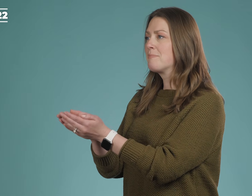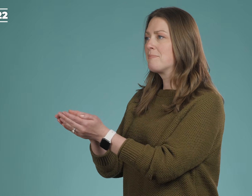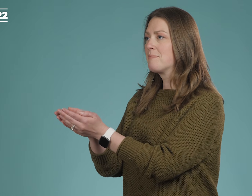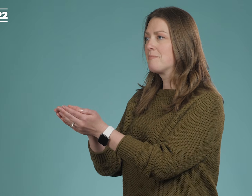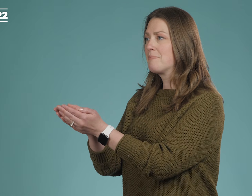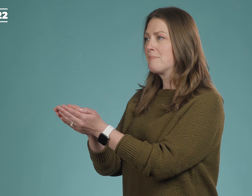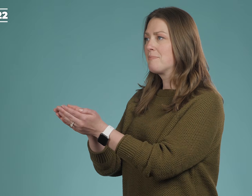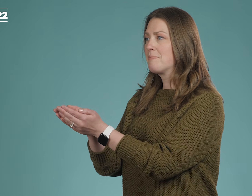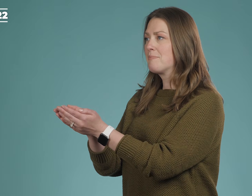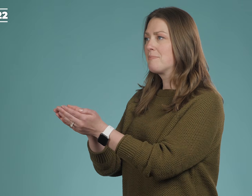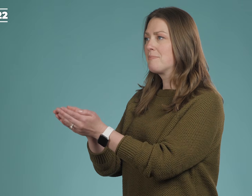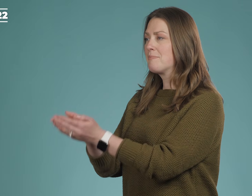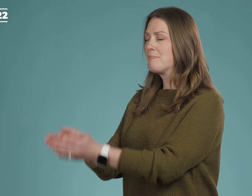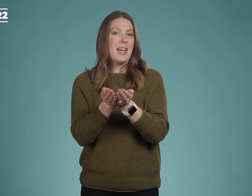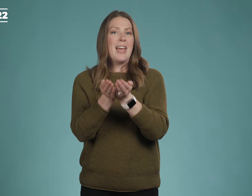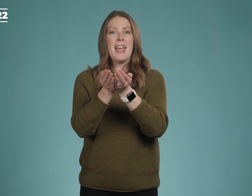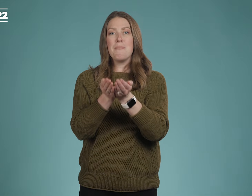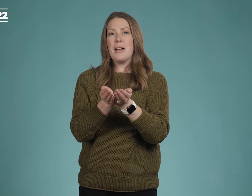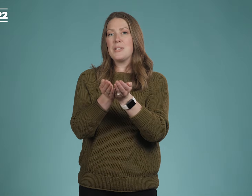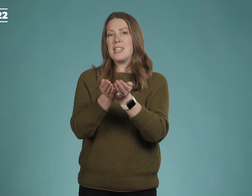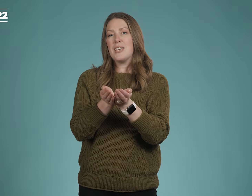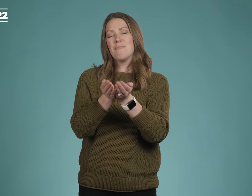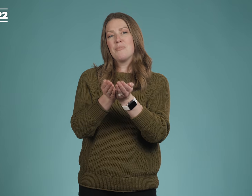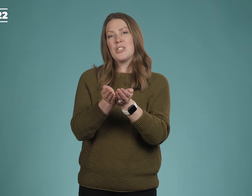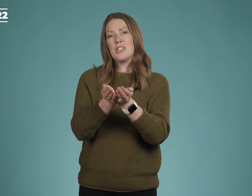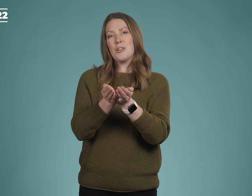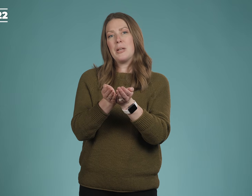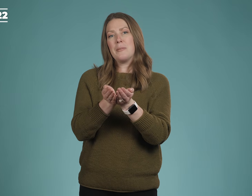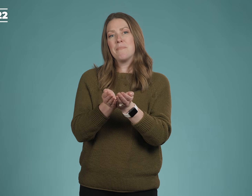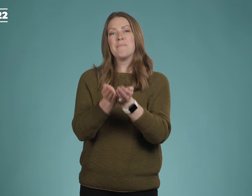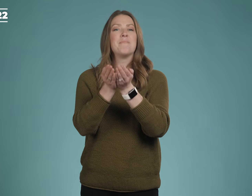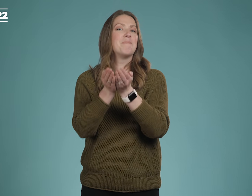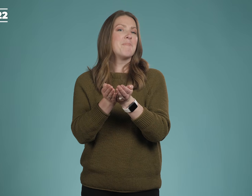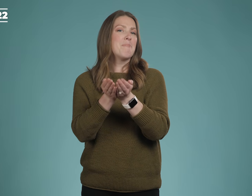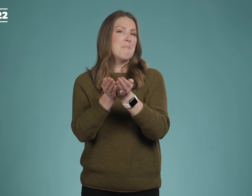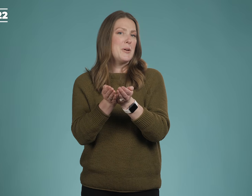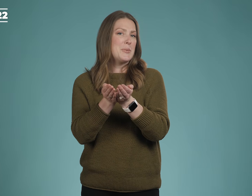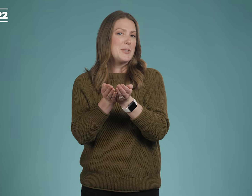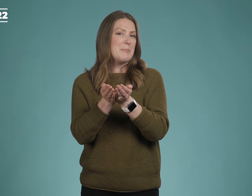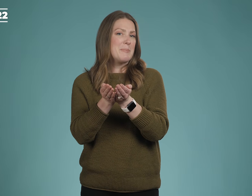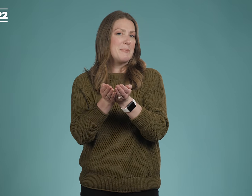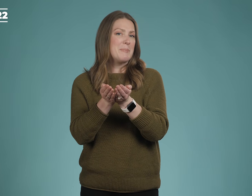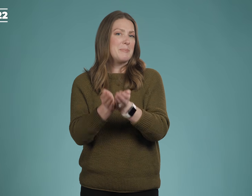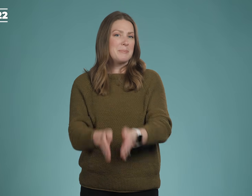shape of the boat and bouncing it just a little bit. Boat.